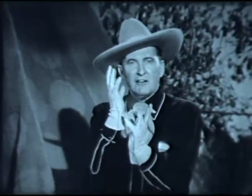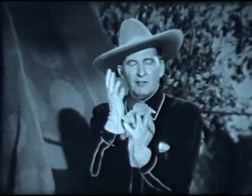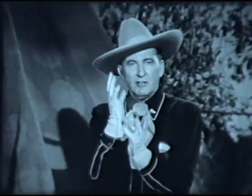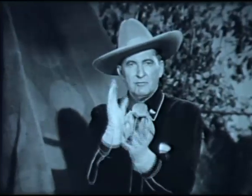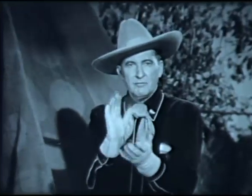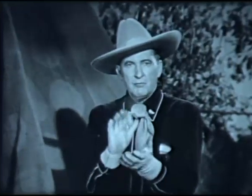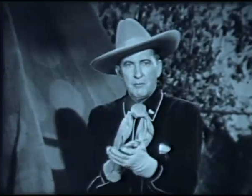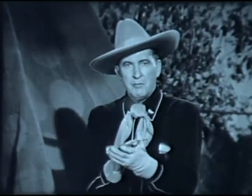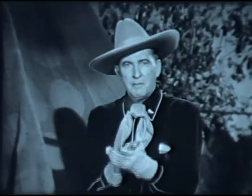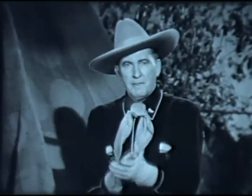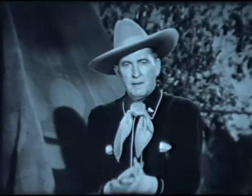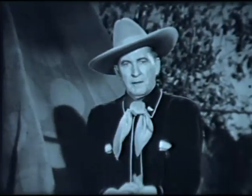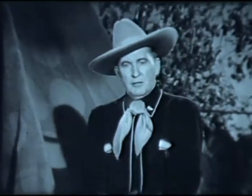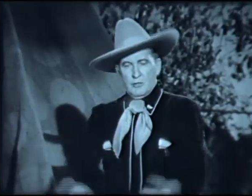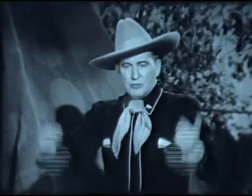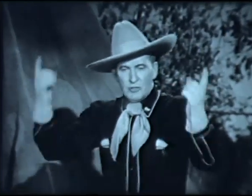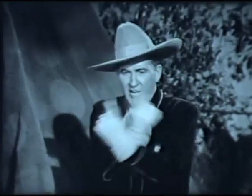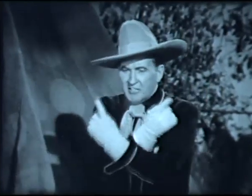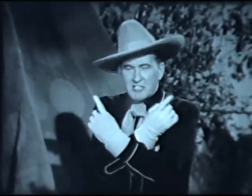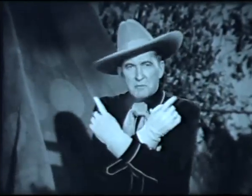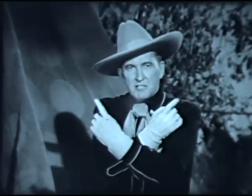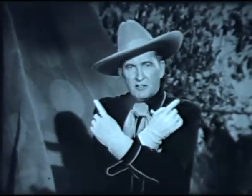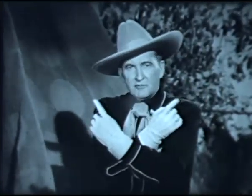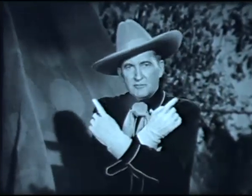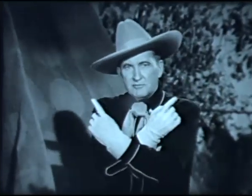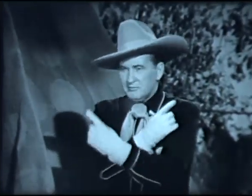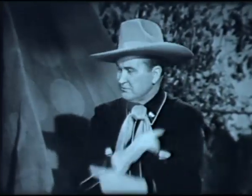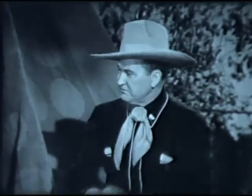lively. So he changed himself.